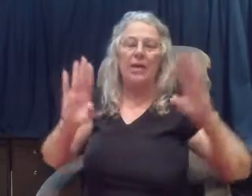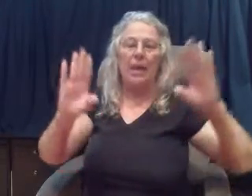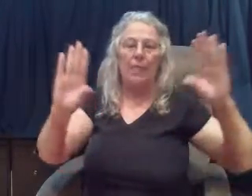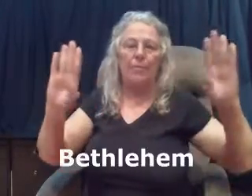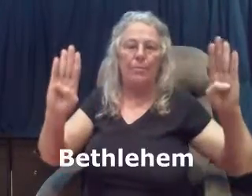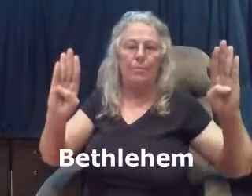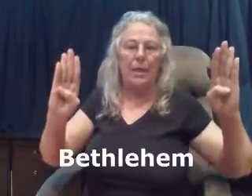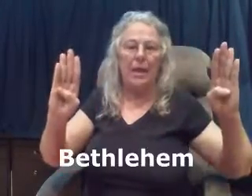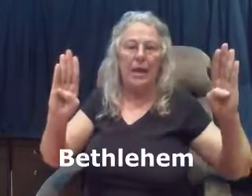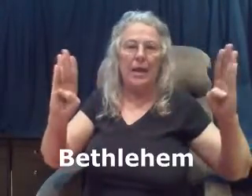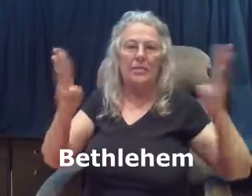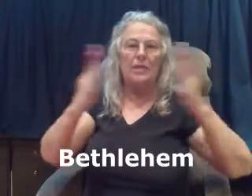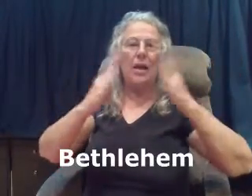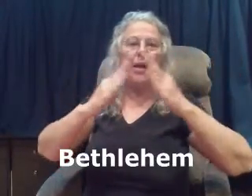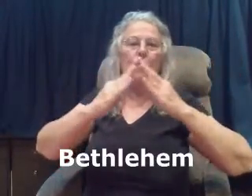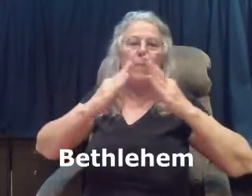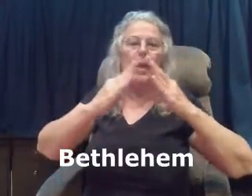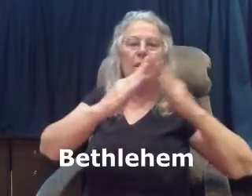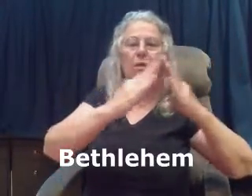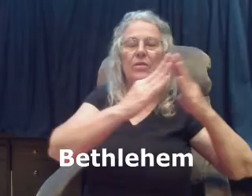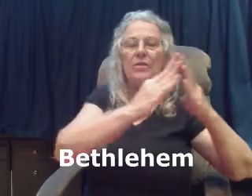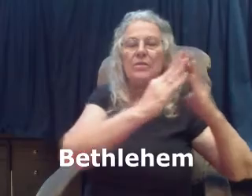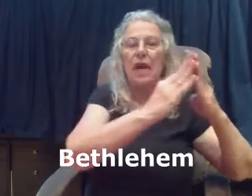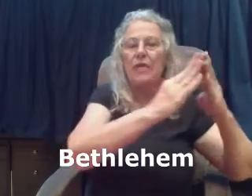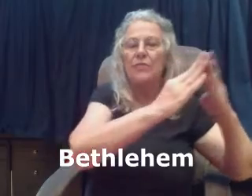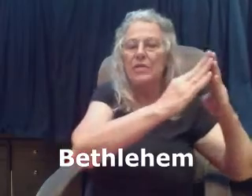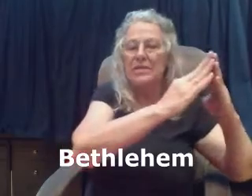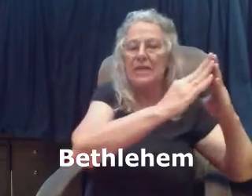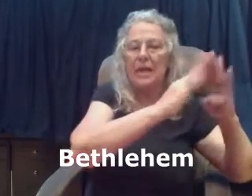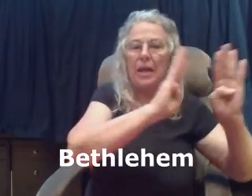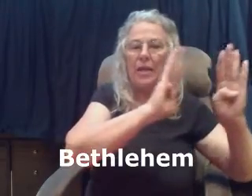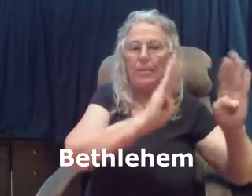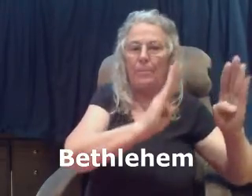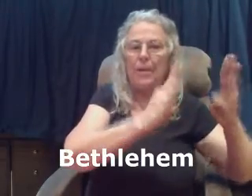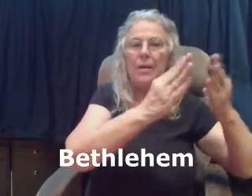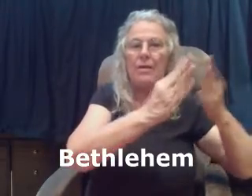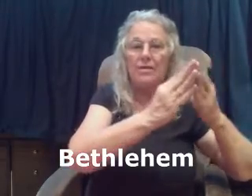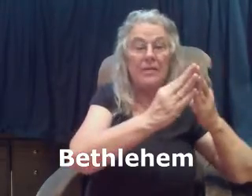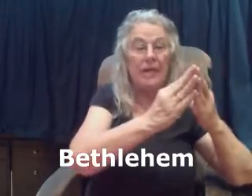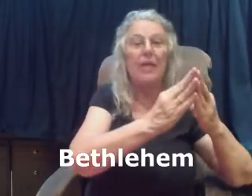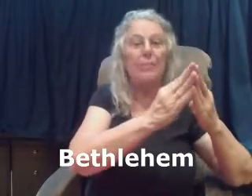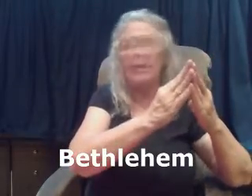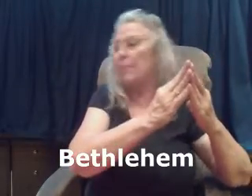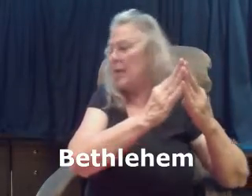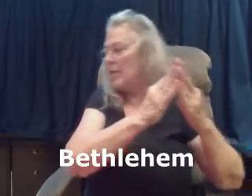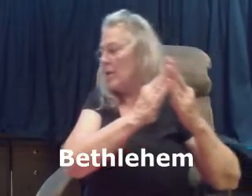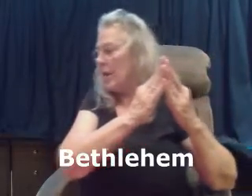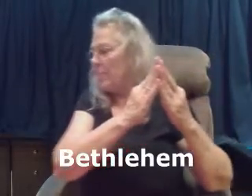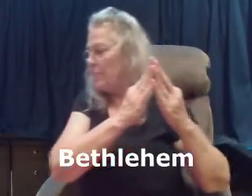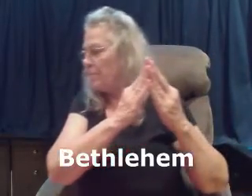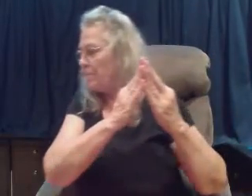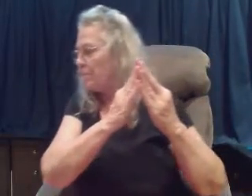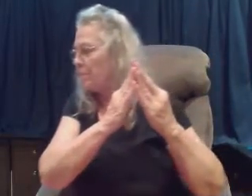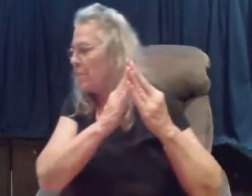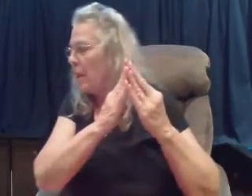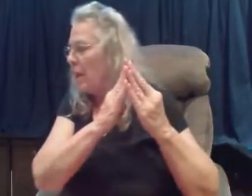Bethlehem. B hands, make the sign for city. B, city, being Bethlehem.